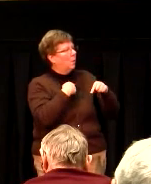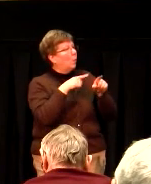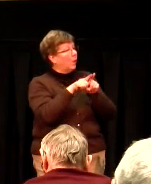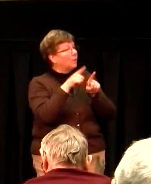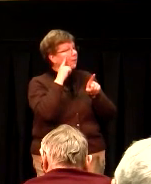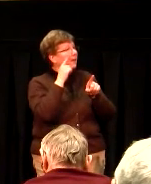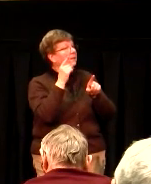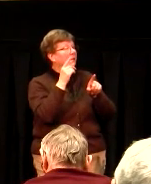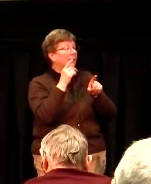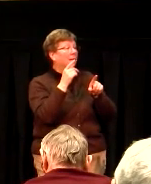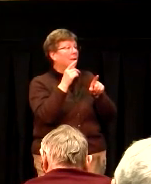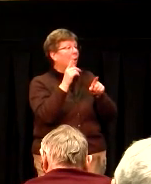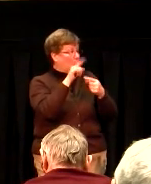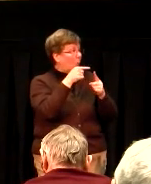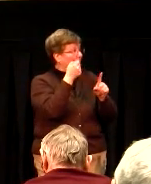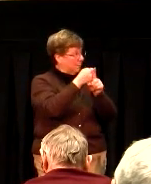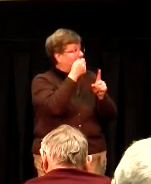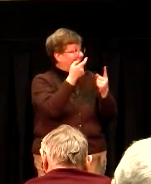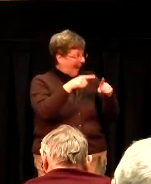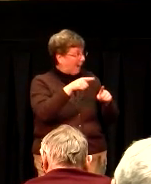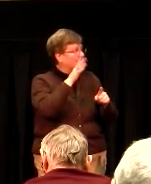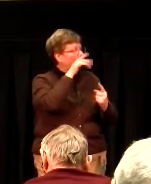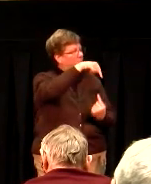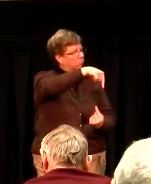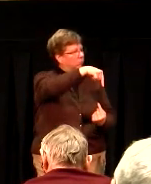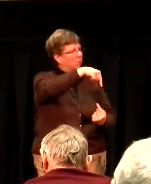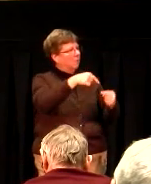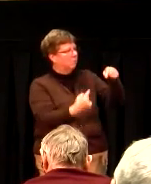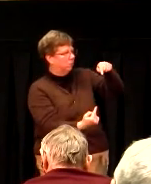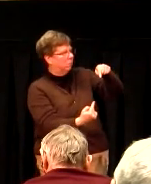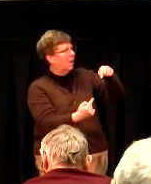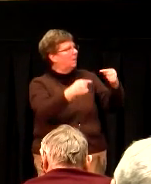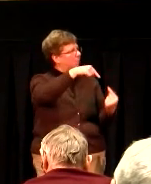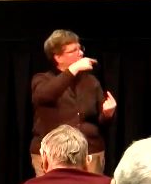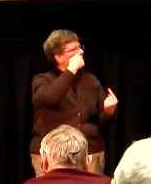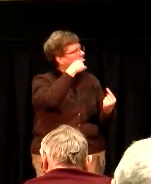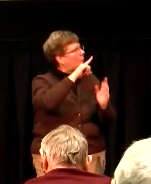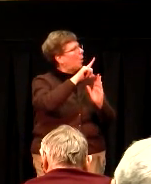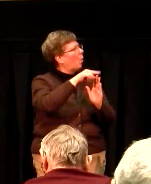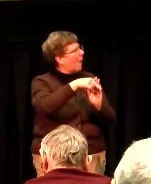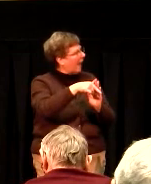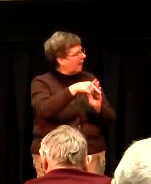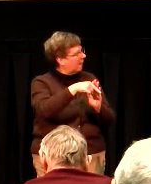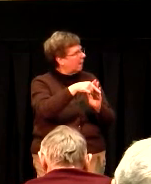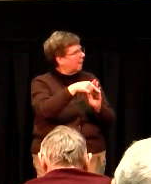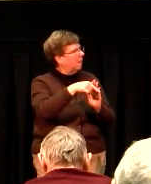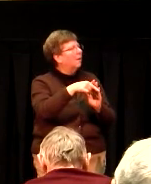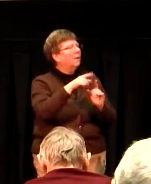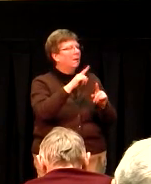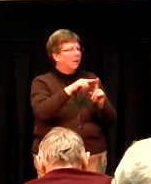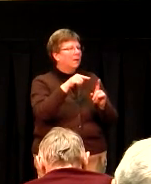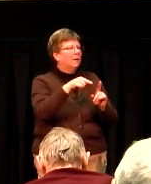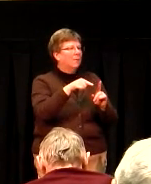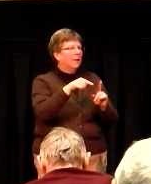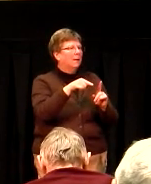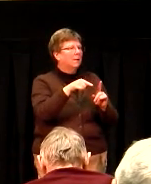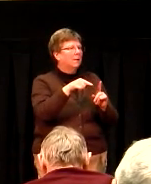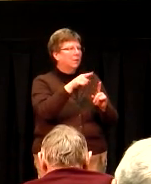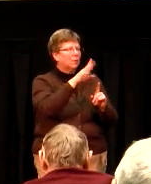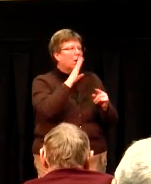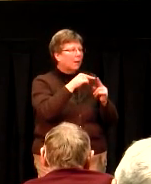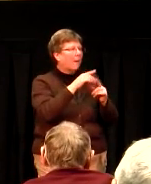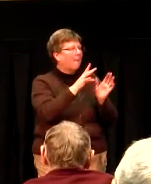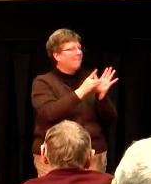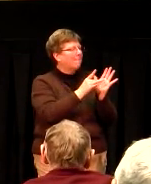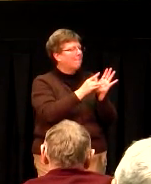it flips back and forth for a little bit. But what things do rely on magnetic fields?